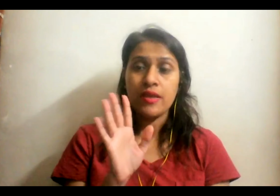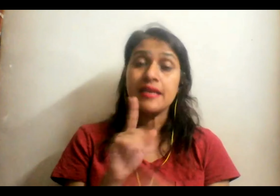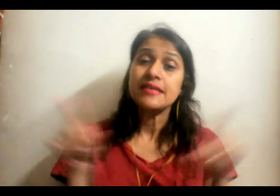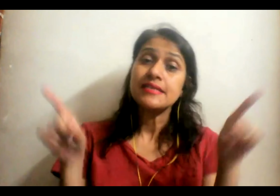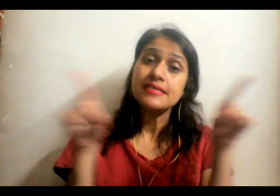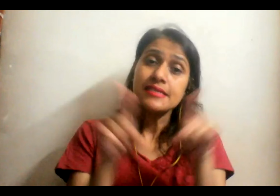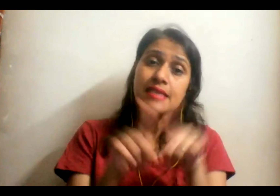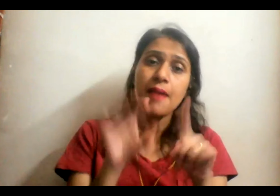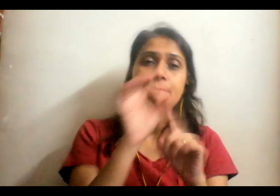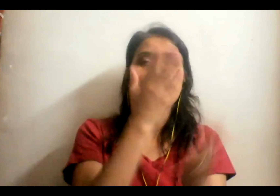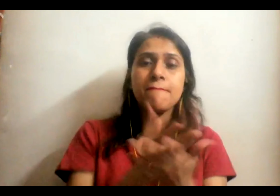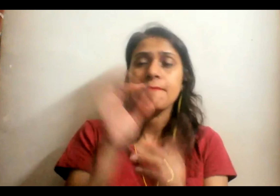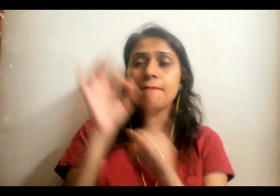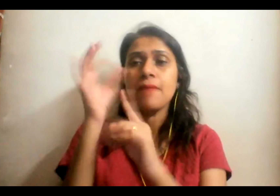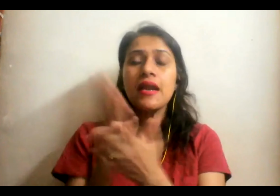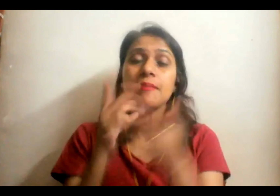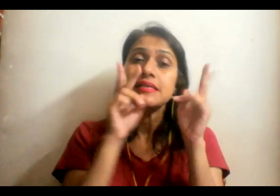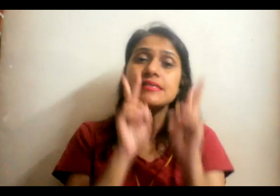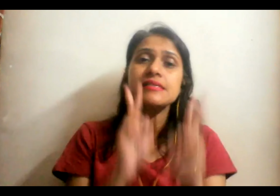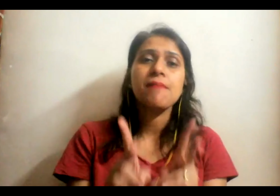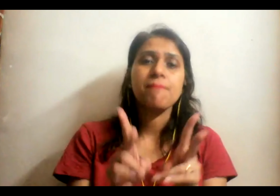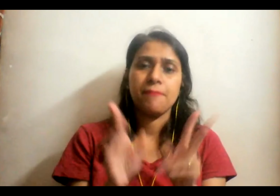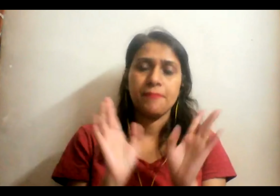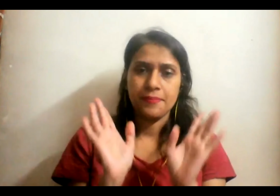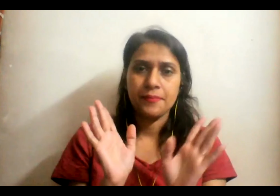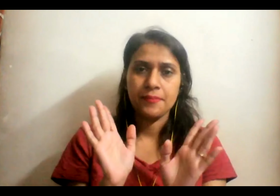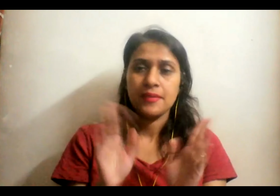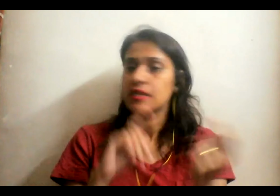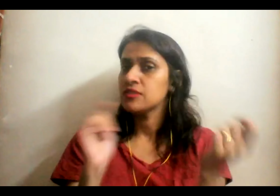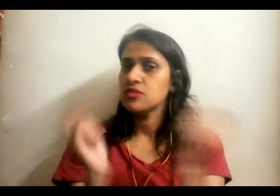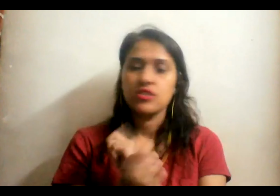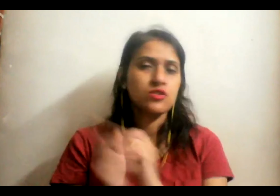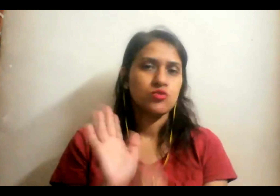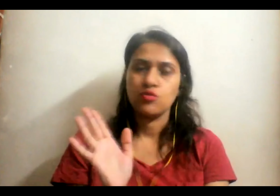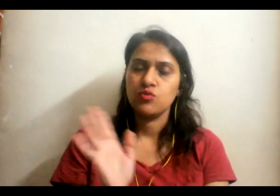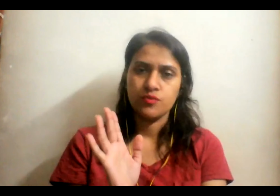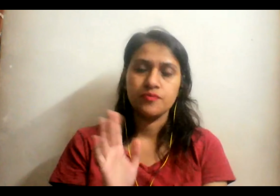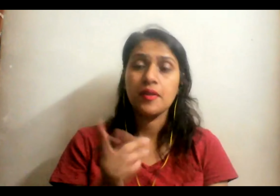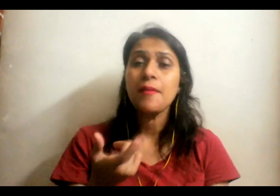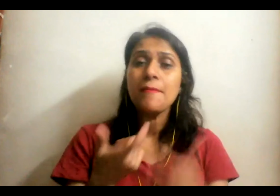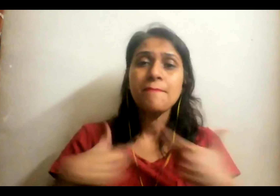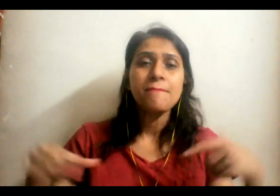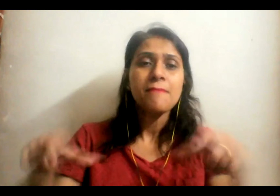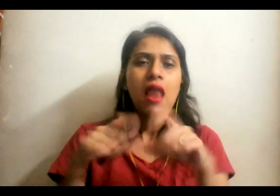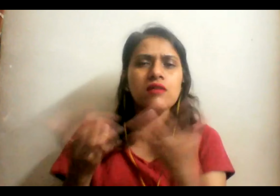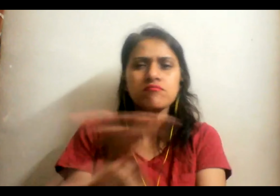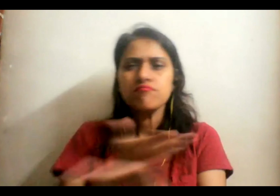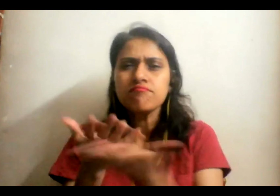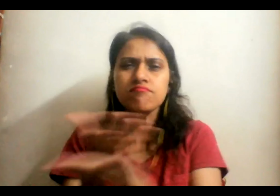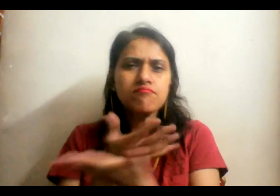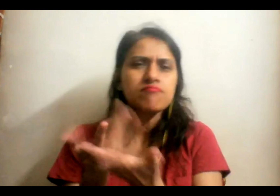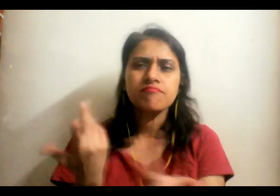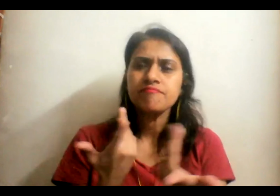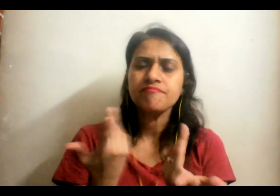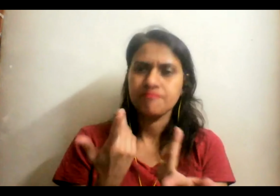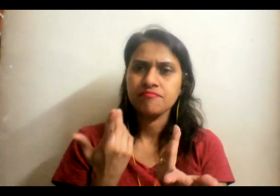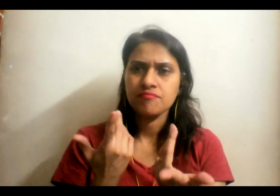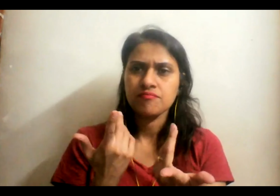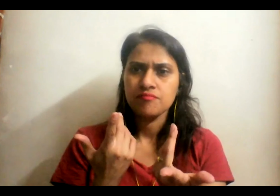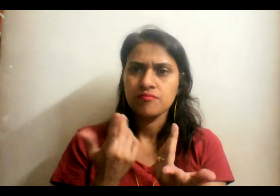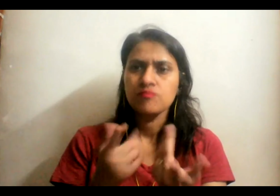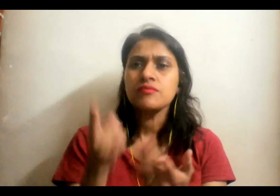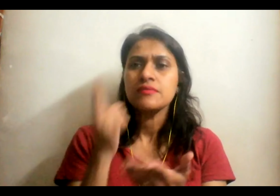participants Okay, being we'll have the studied same over set a of period. participants. Yeah, same set. So, So a panel study, basically the characteristic is that you try to